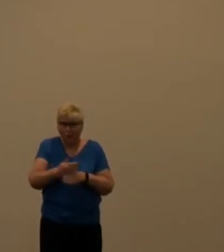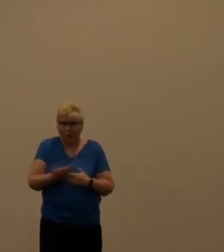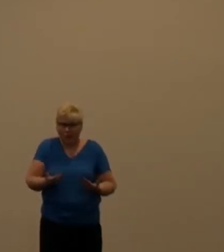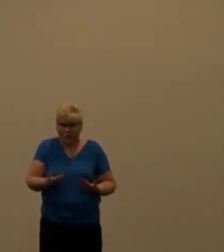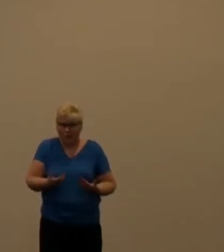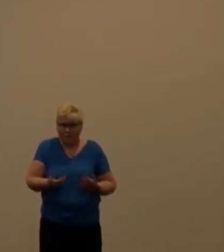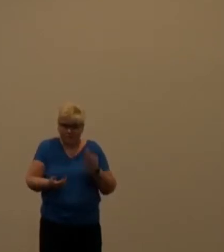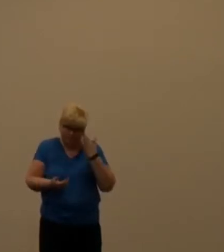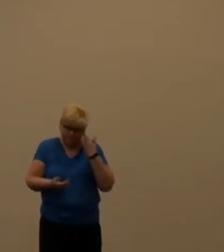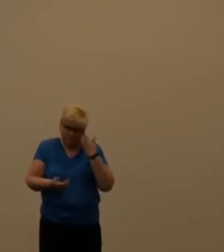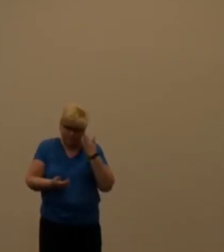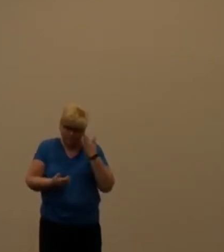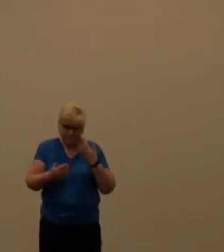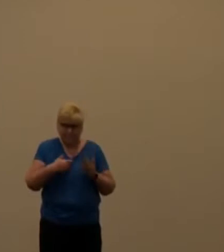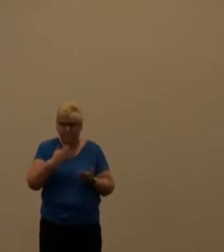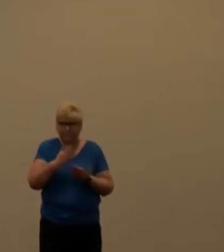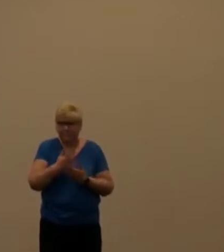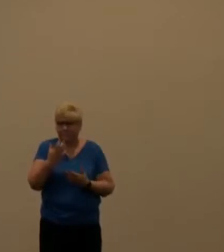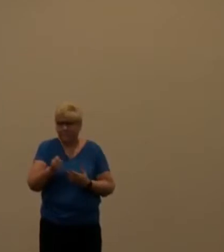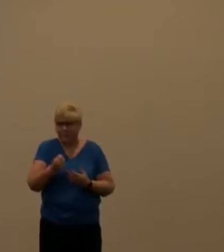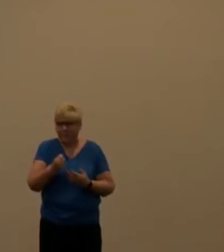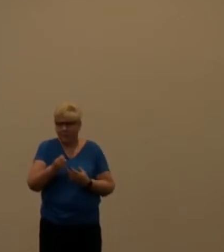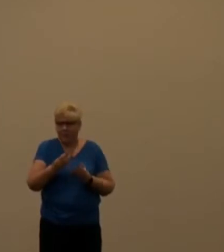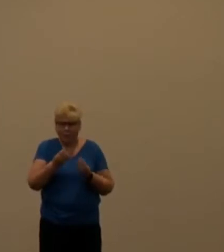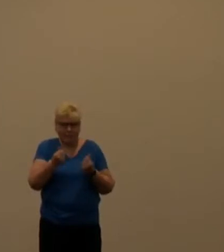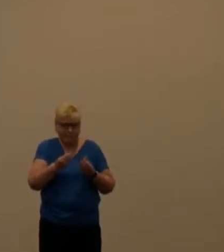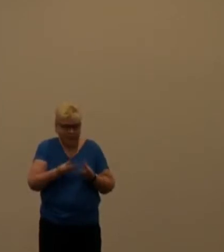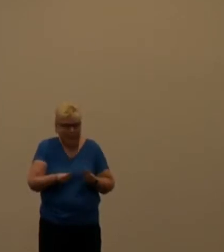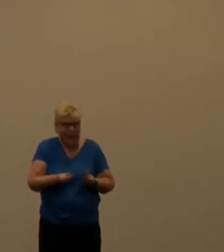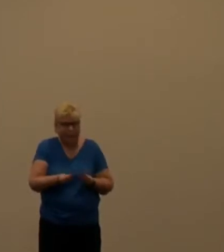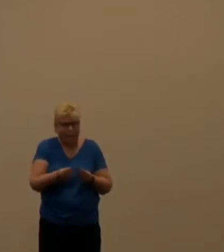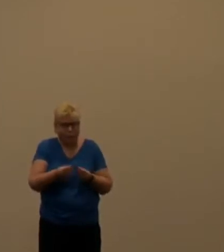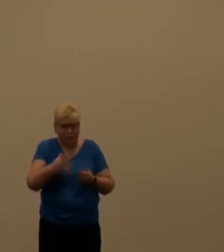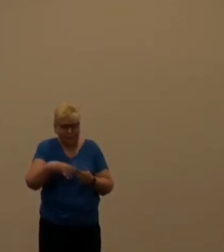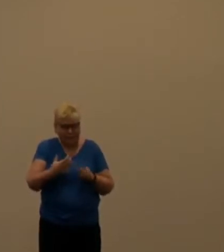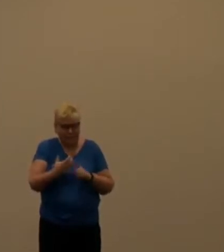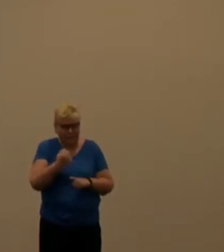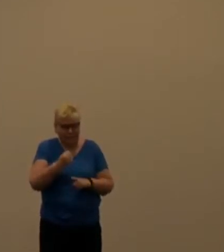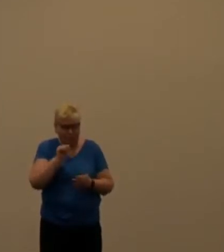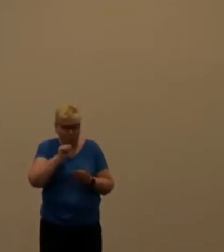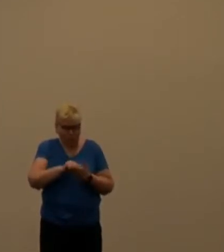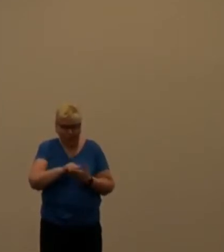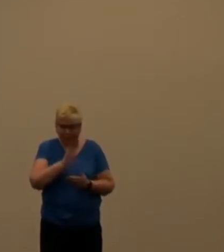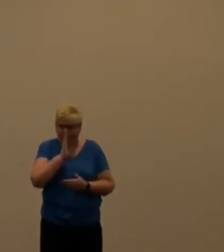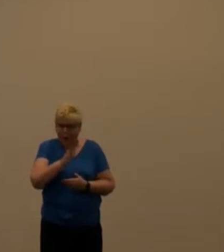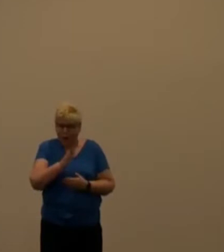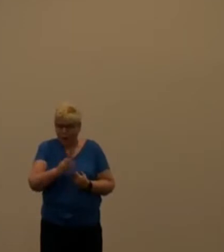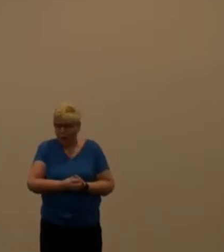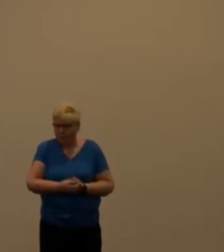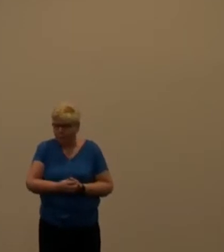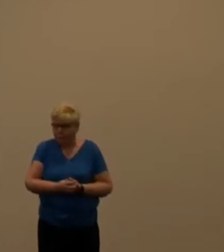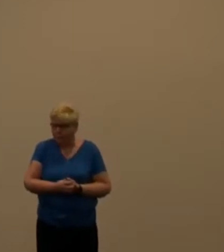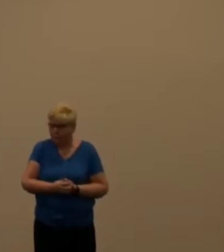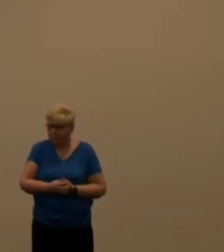more enjoy the fact that you have some small gaps where you can figure out if it's the direction you want to take. And as I